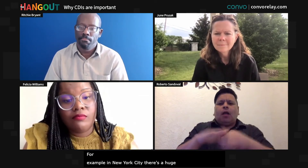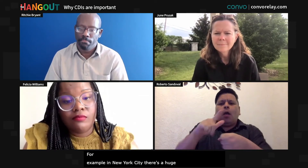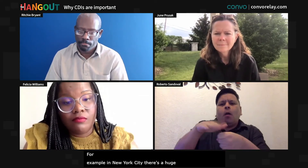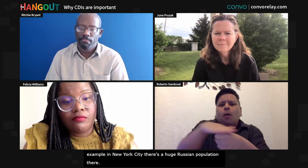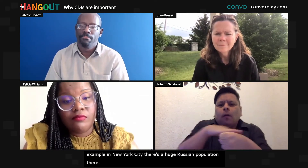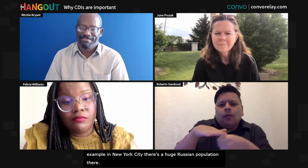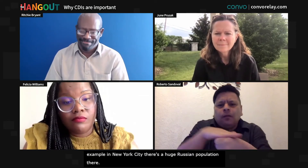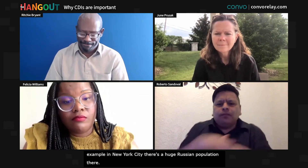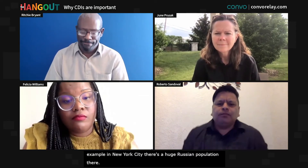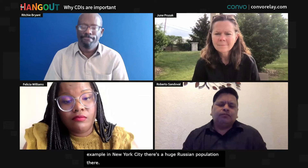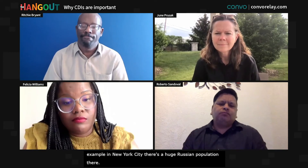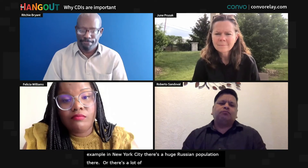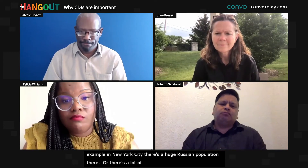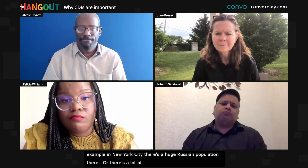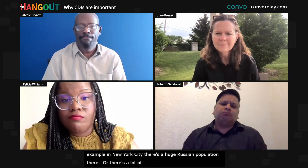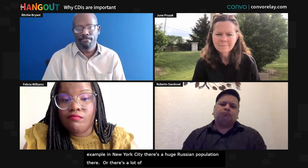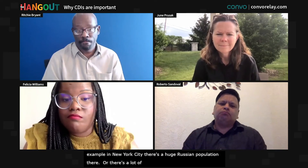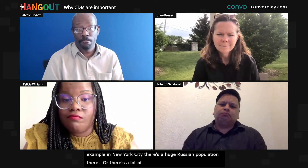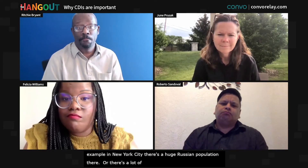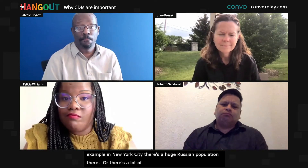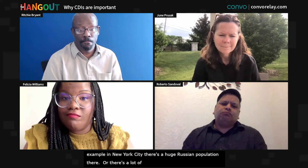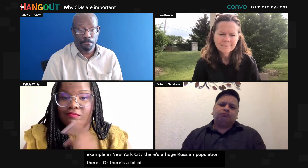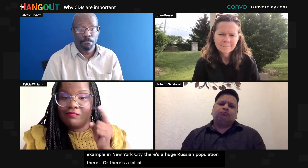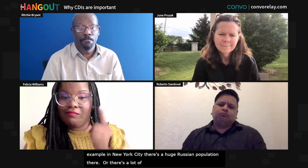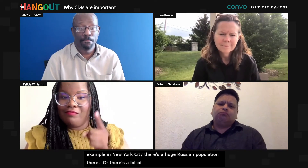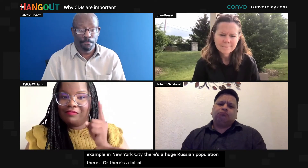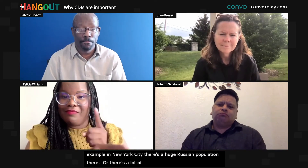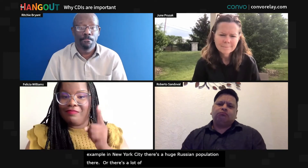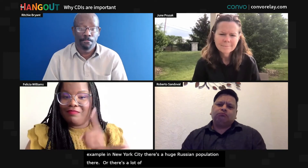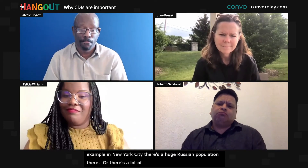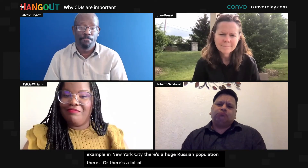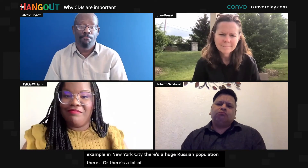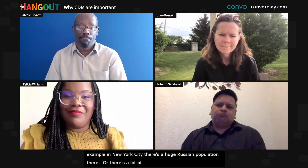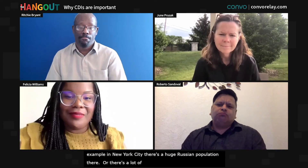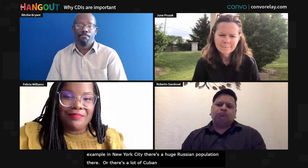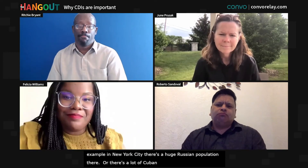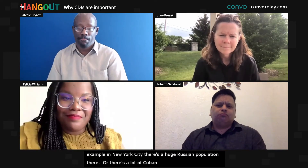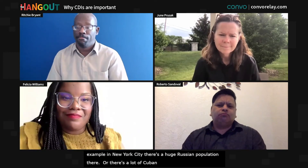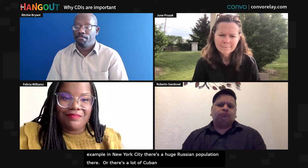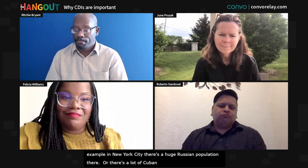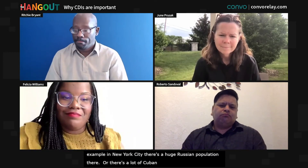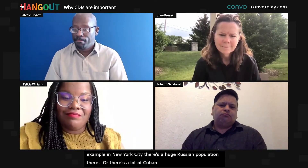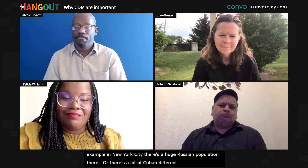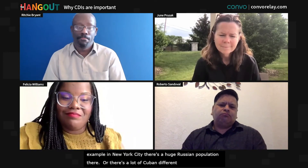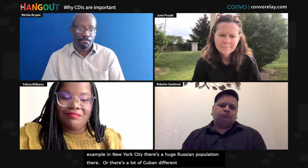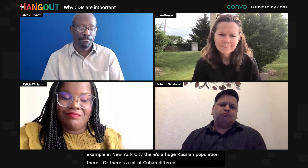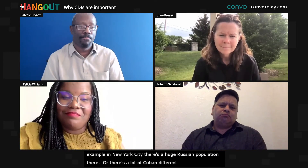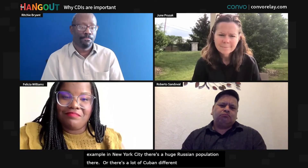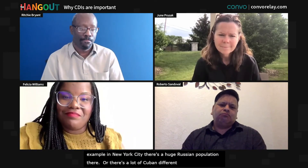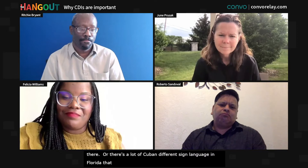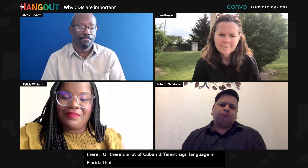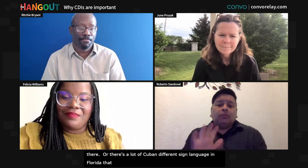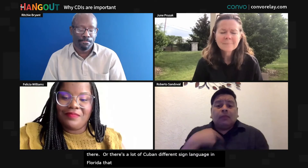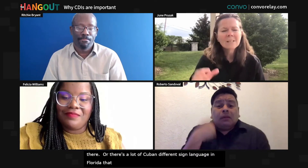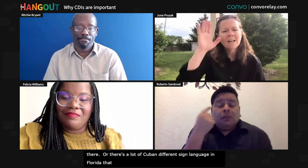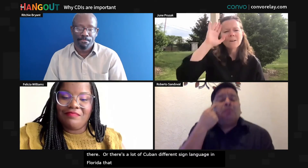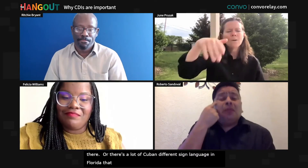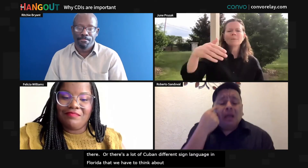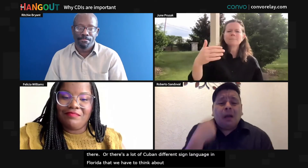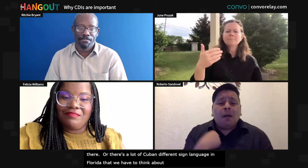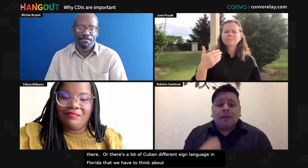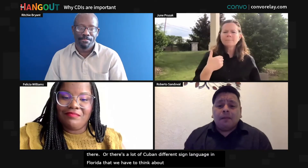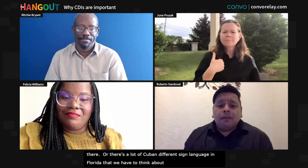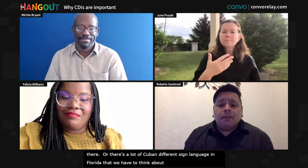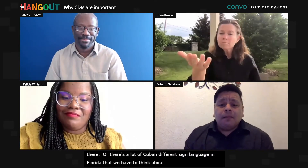lot of Cuban different sign language in Florida that we have to think about. And so we have to think about the Cuban population as